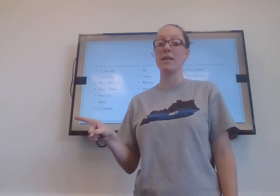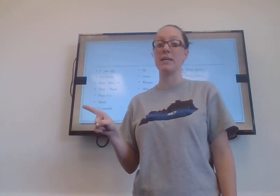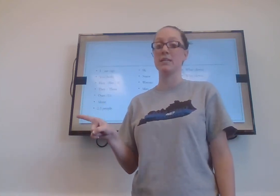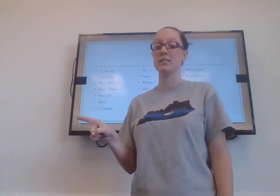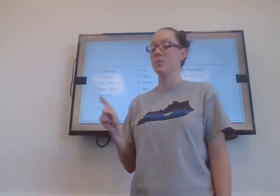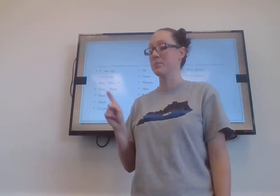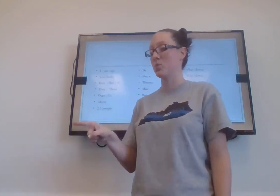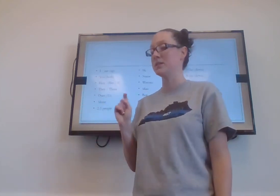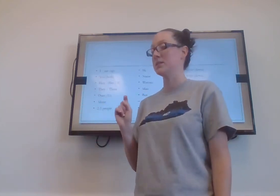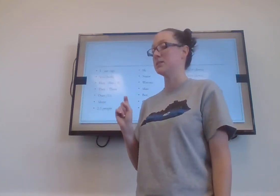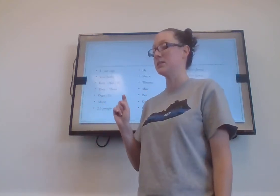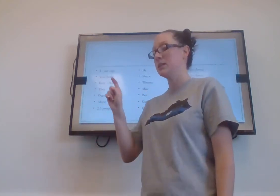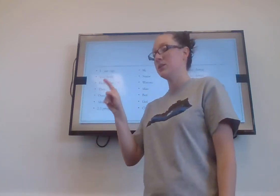in ASL. Point is,